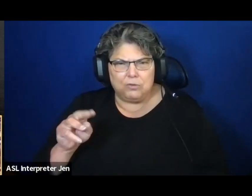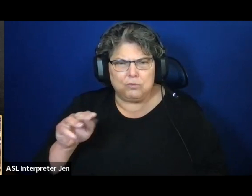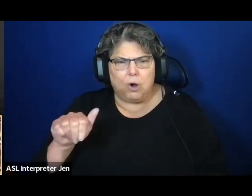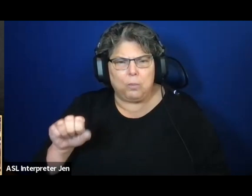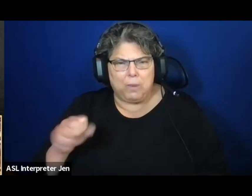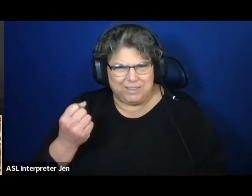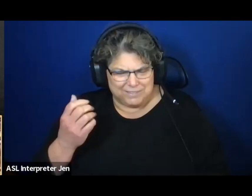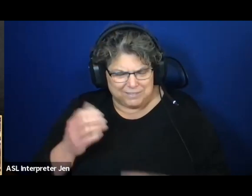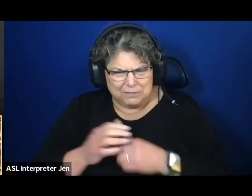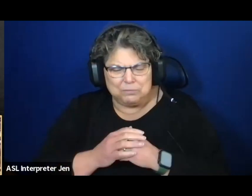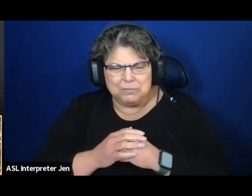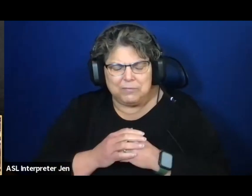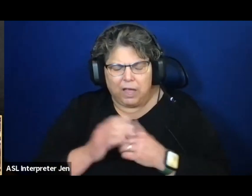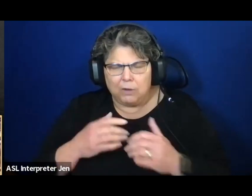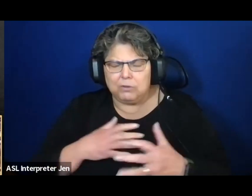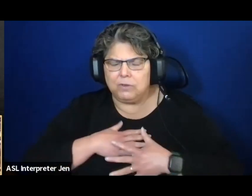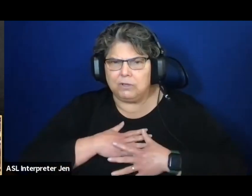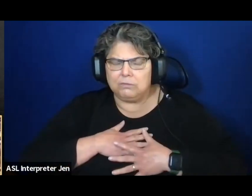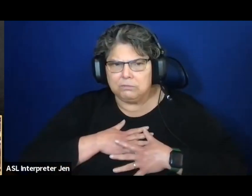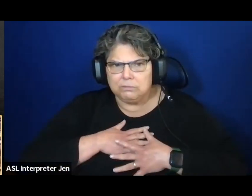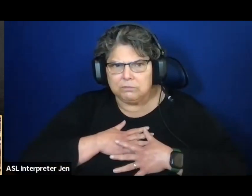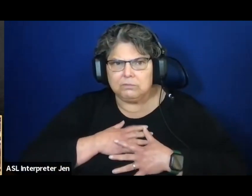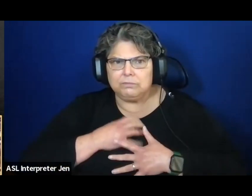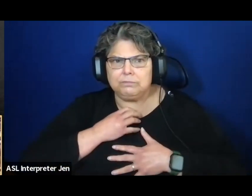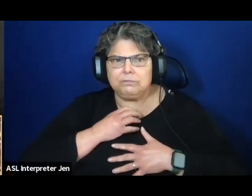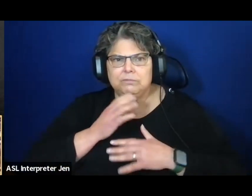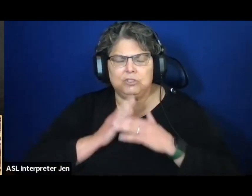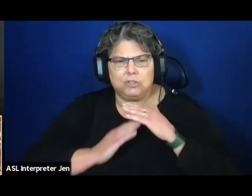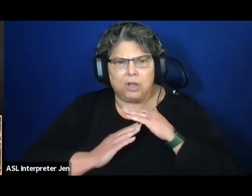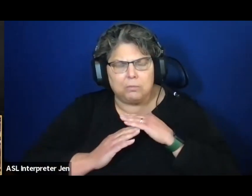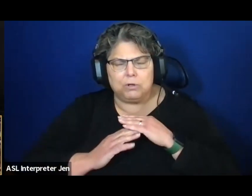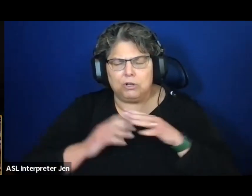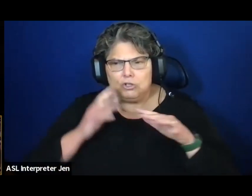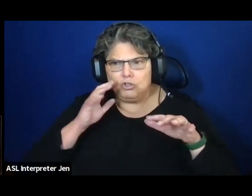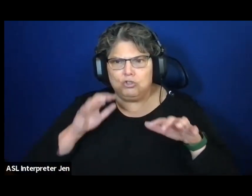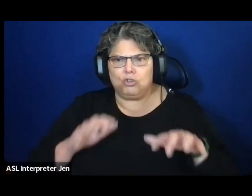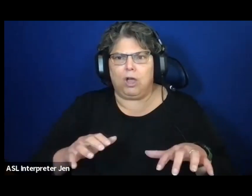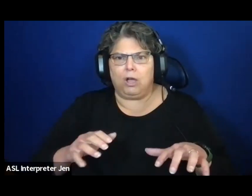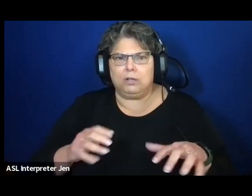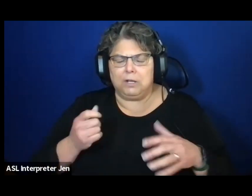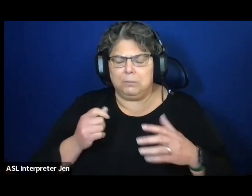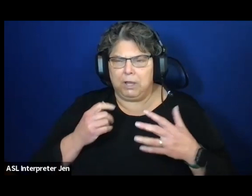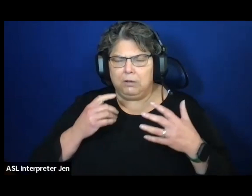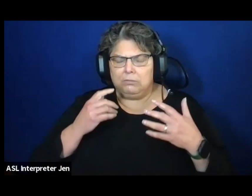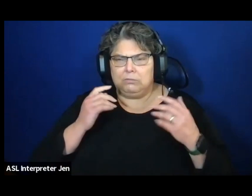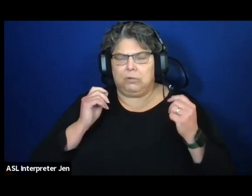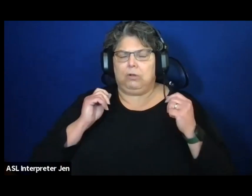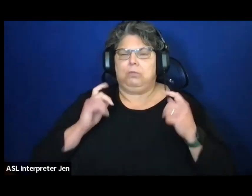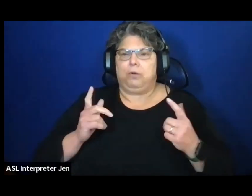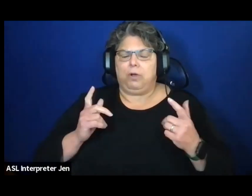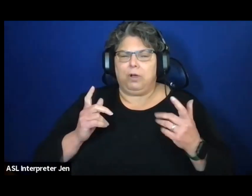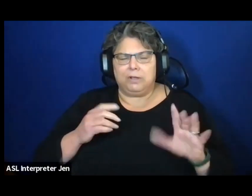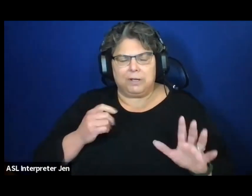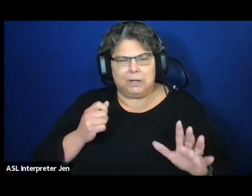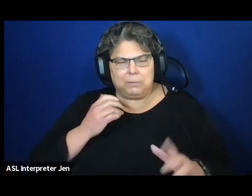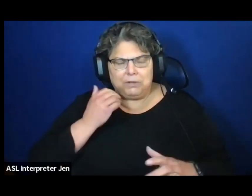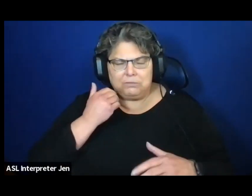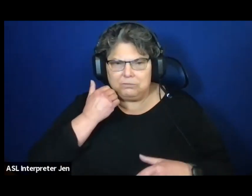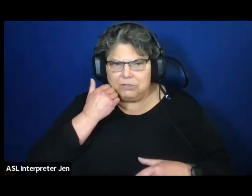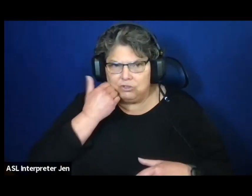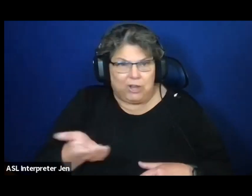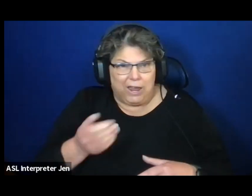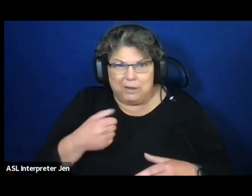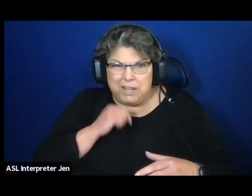humbled, shocked, a little bit awestruck, and somewhat ashamed that I didn't know more about the history of West